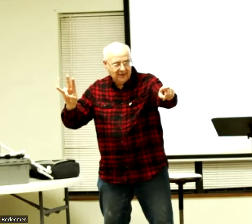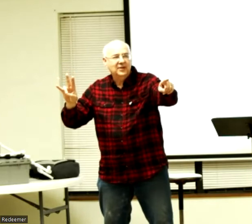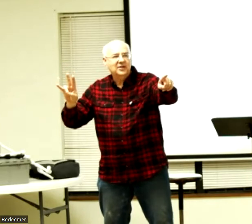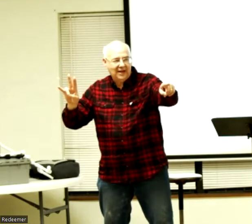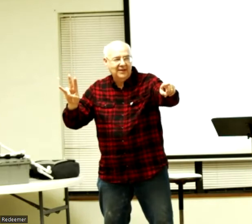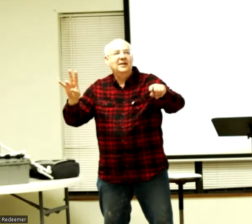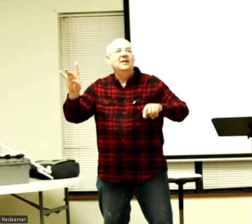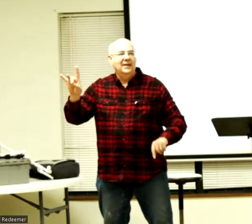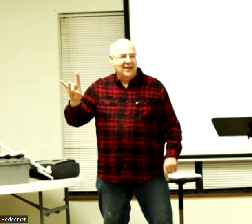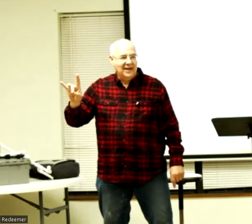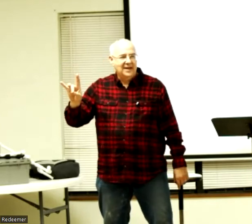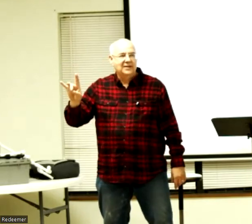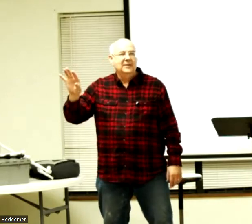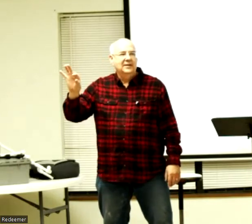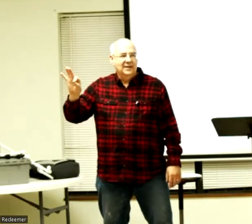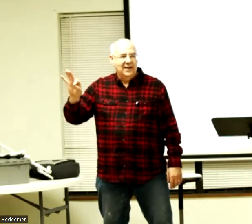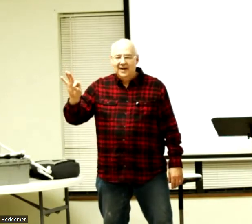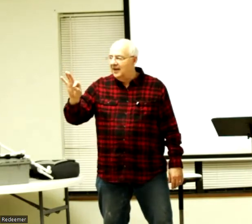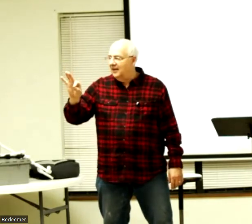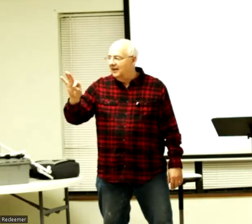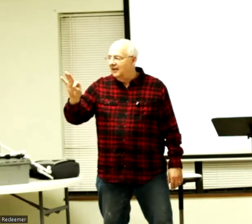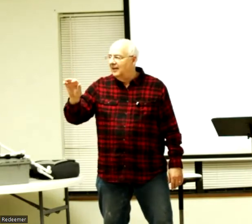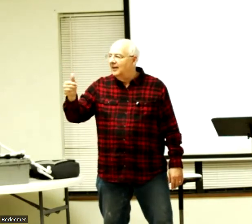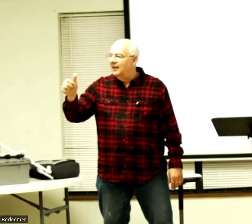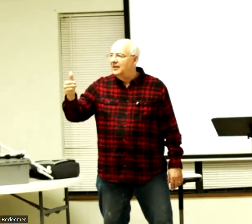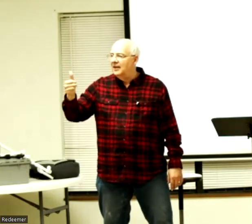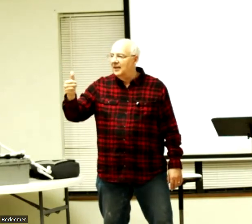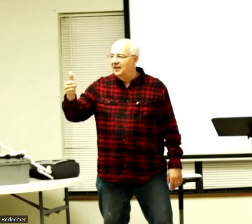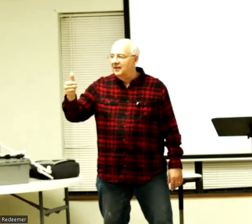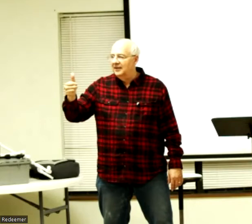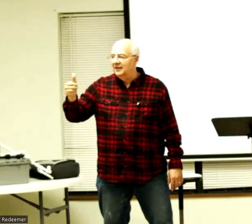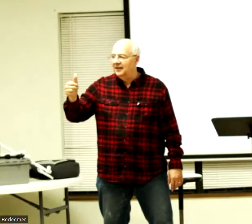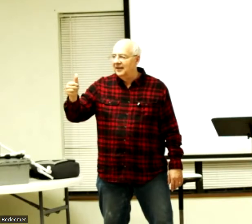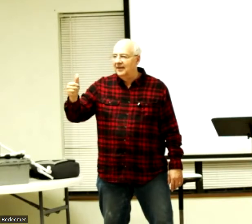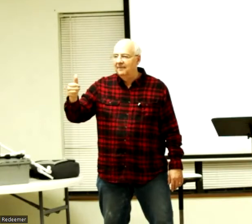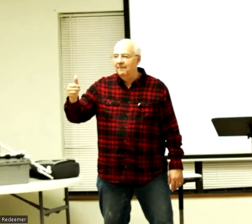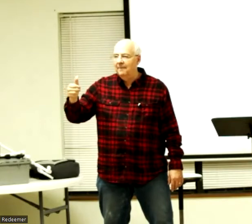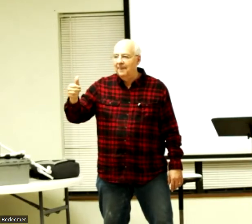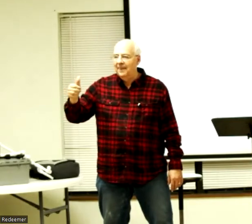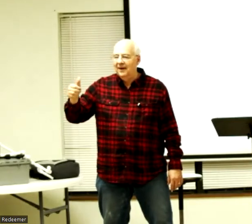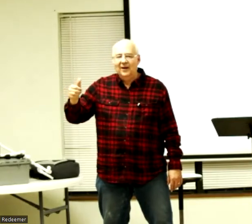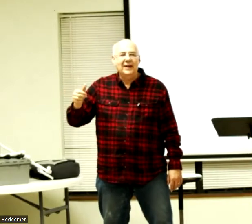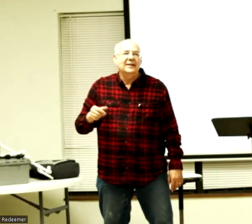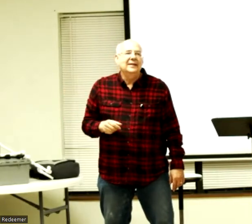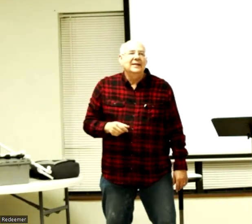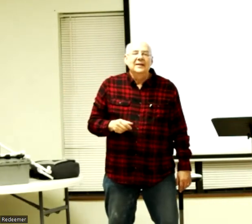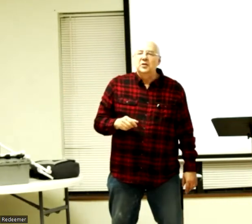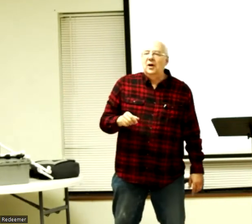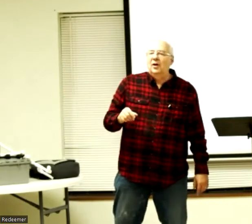6, 7, 8, 9, 10. Okay. All right. So